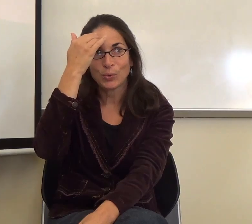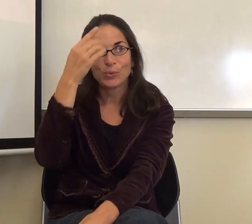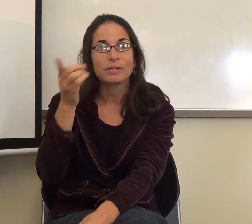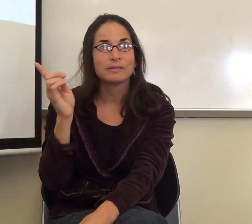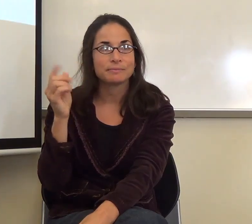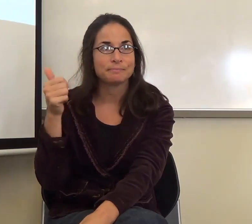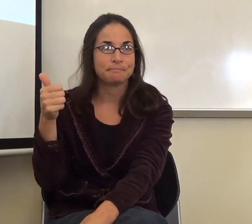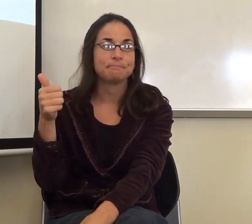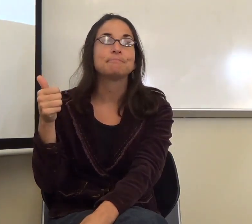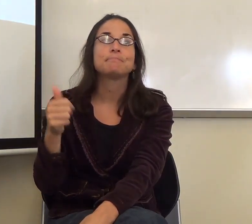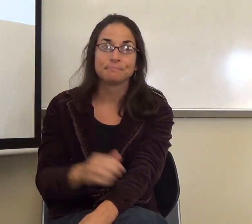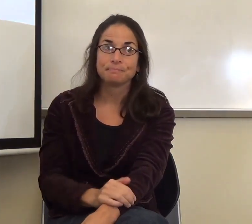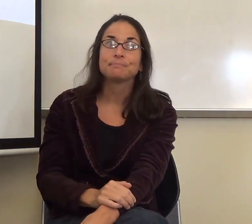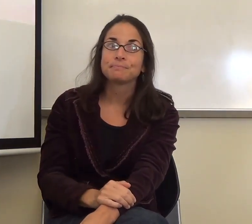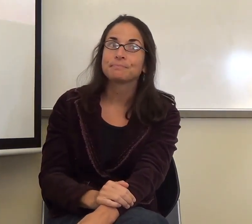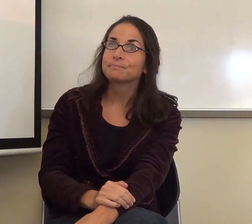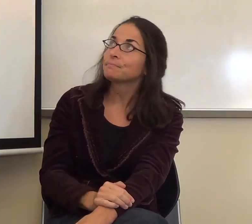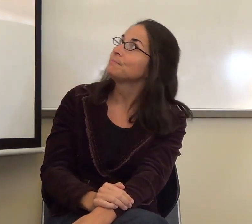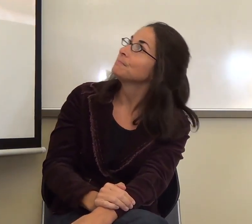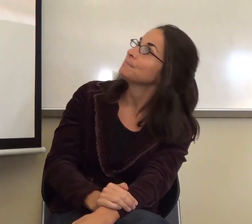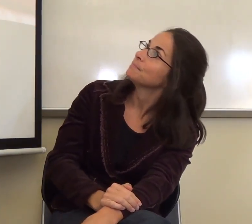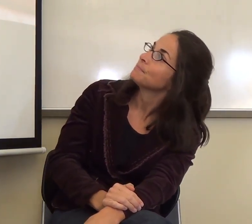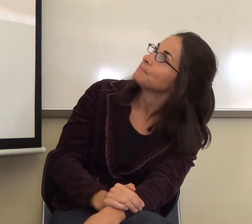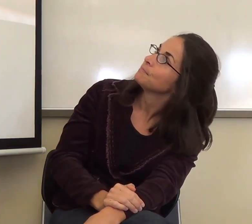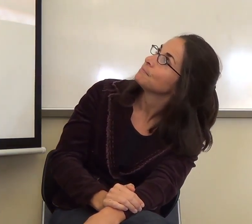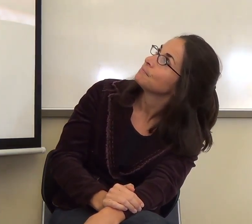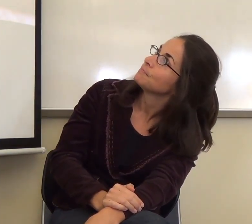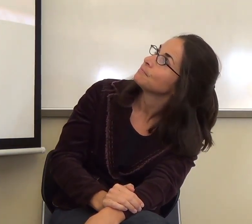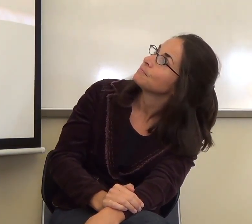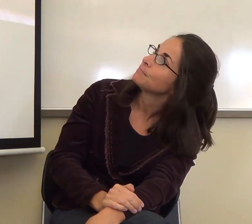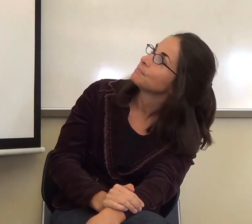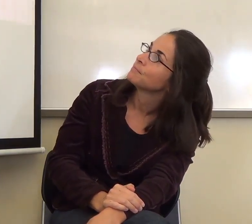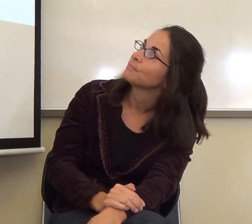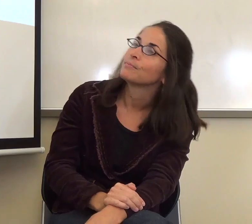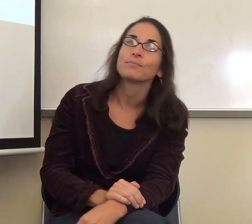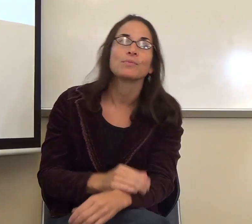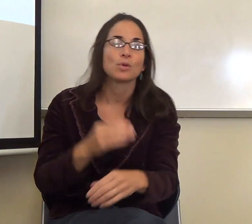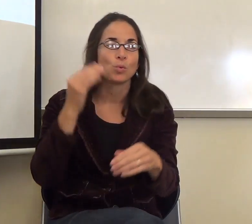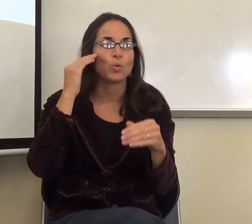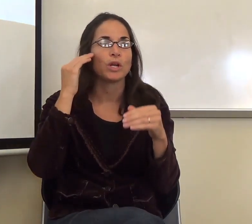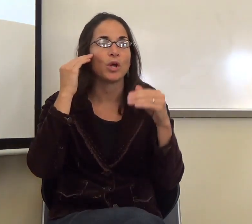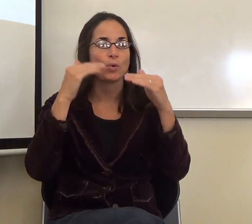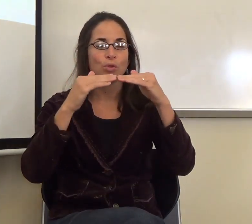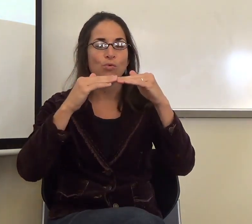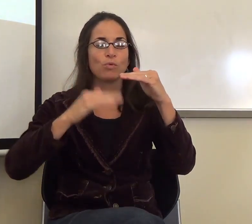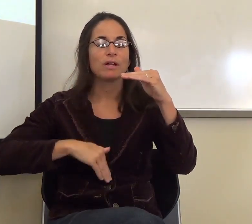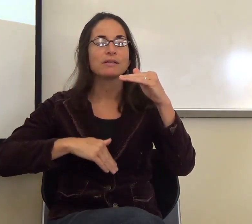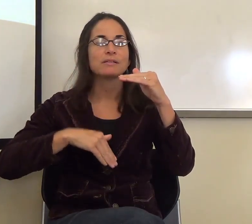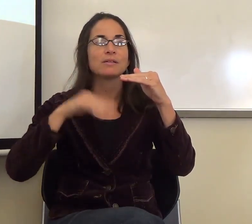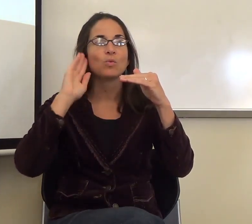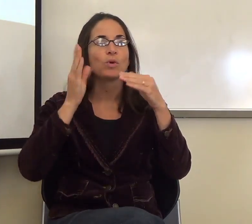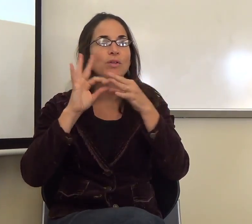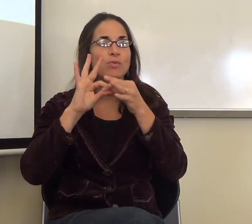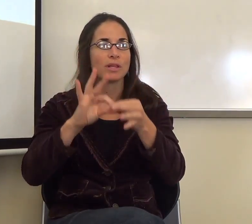So now we know, without even looking at the rest of it, that we're probably going to be presented with a list of